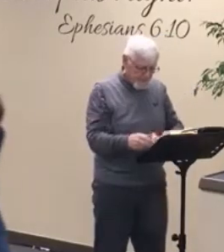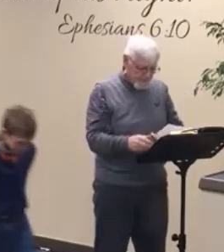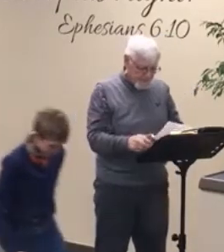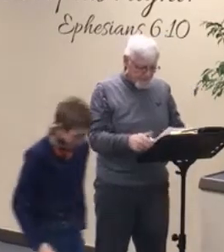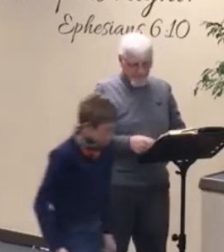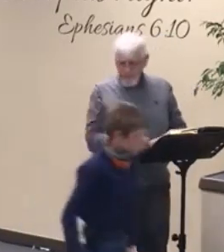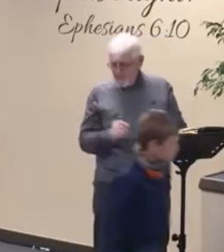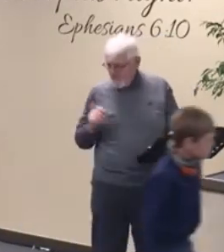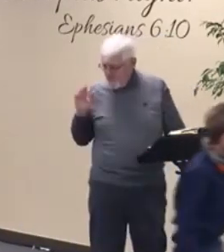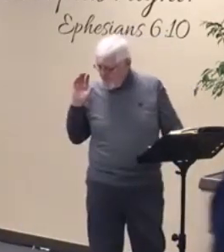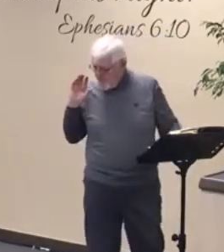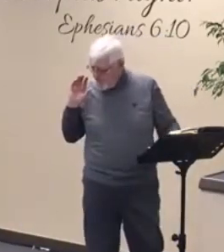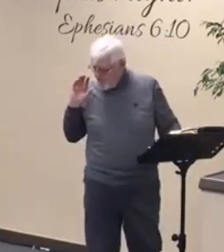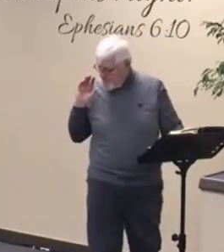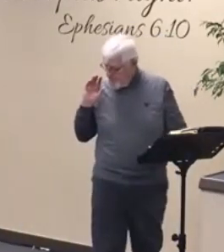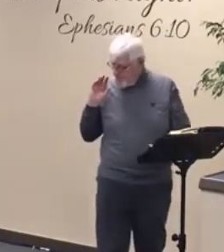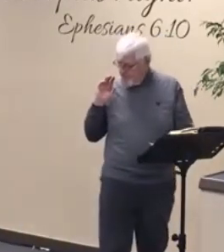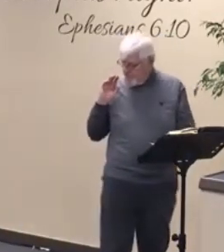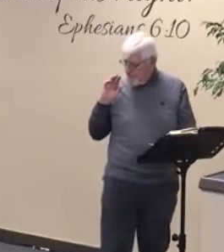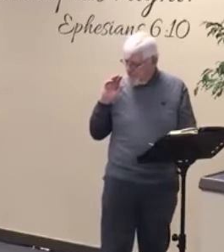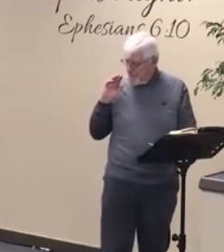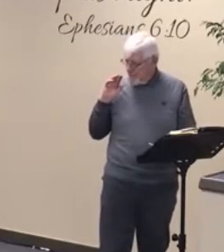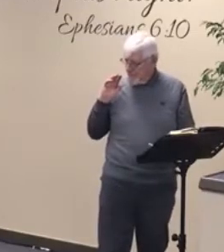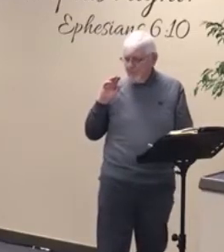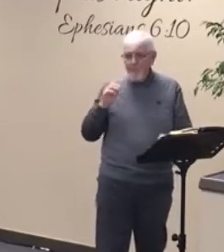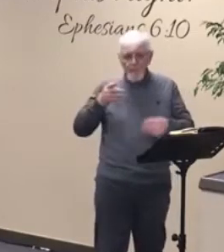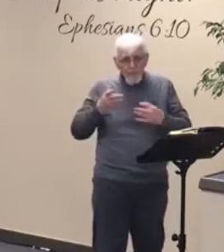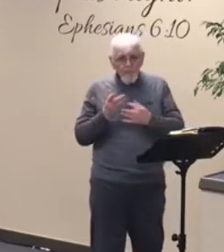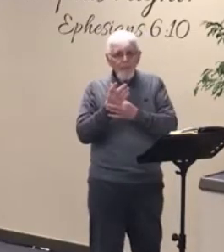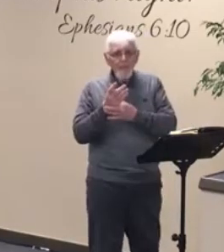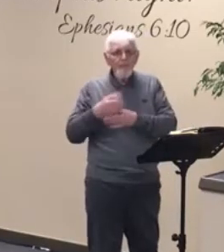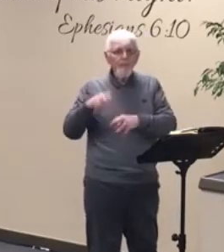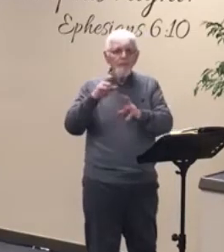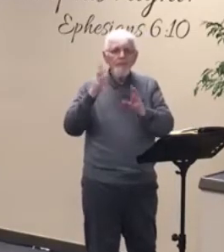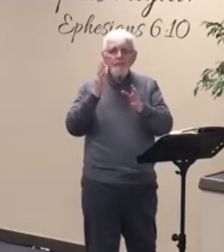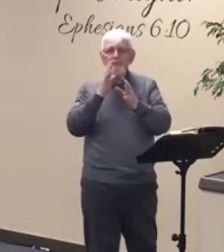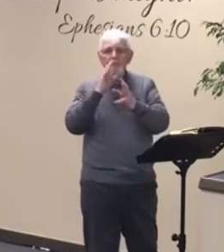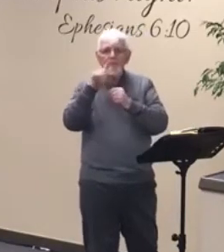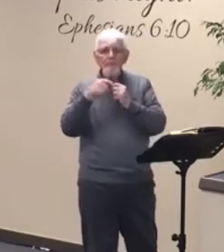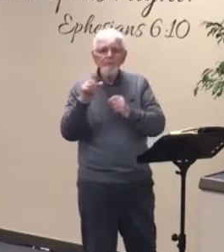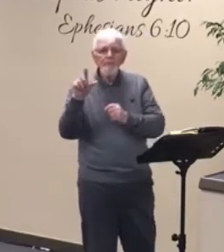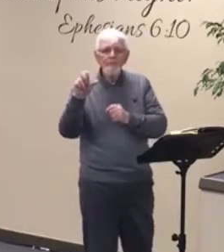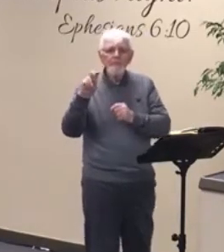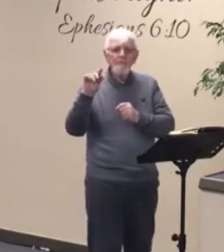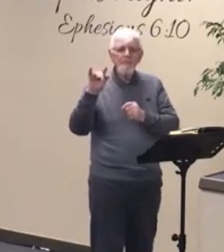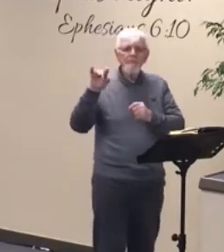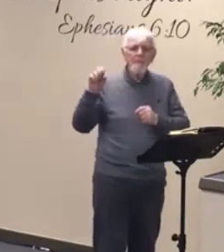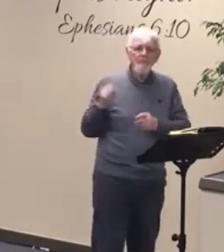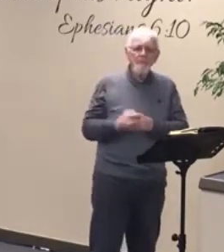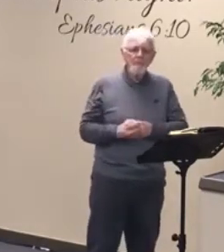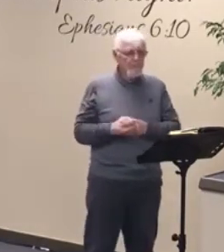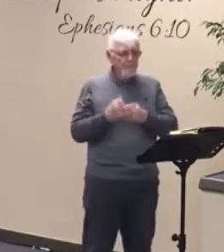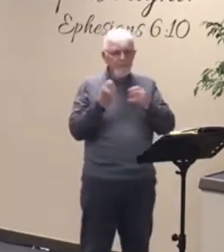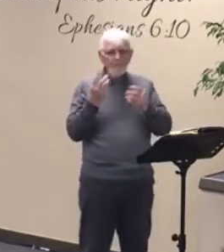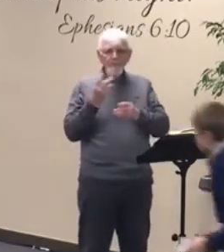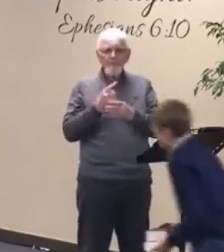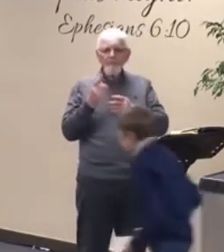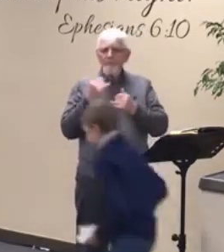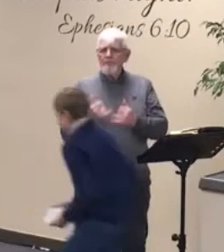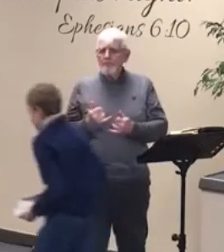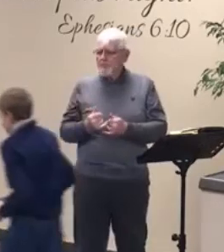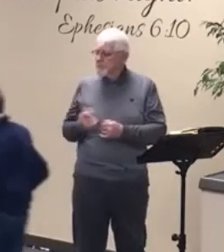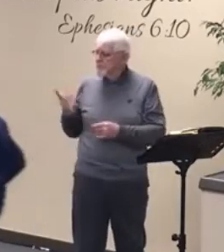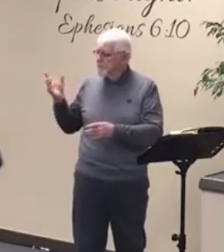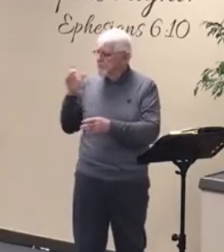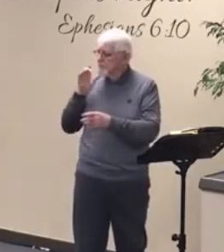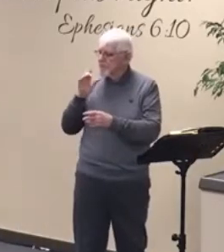We have been traveling through the book of Genesis for a number of weeks now, and my wife could tell